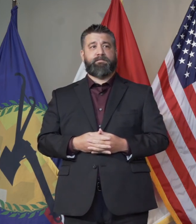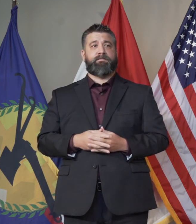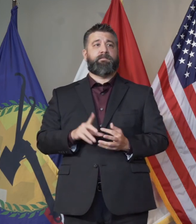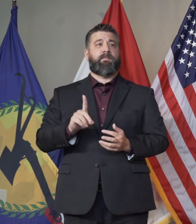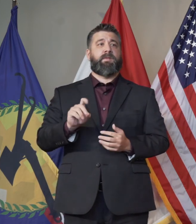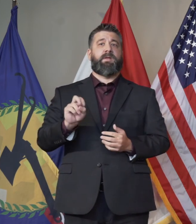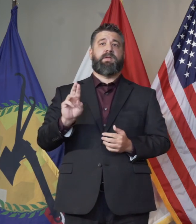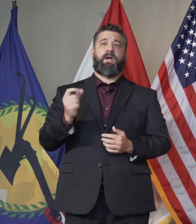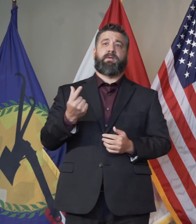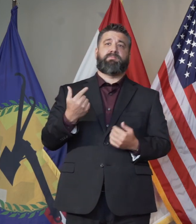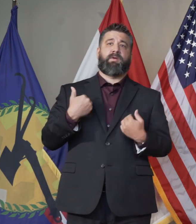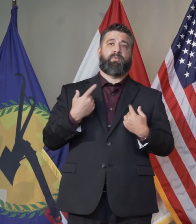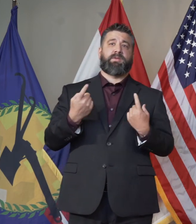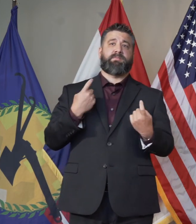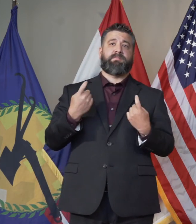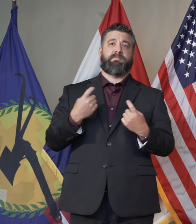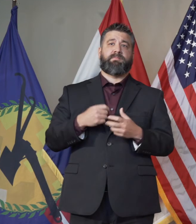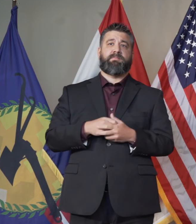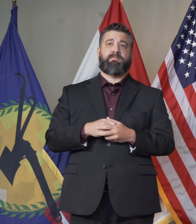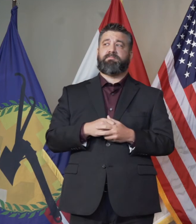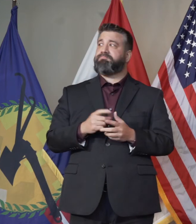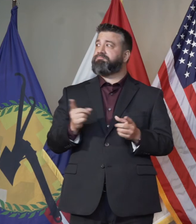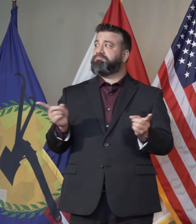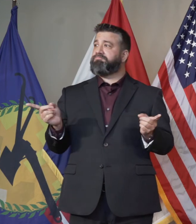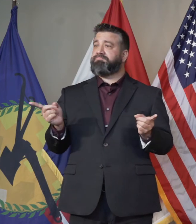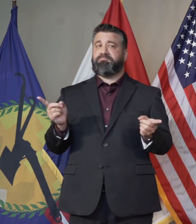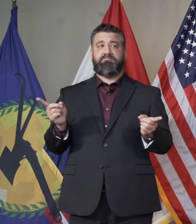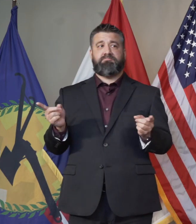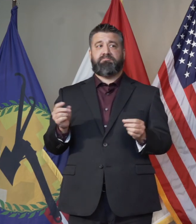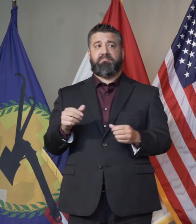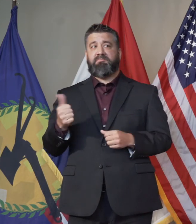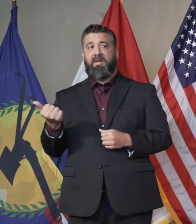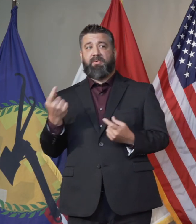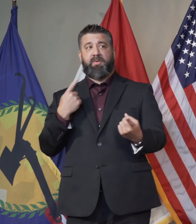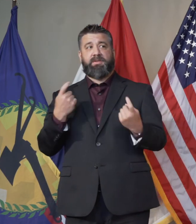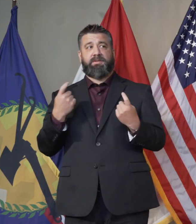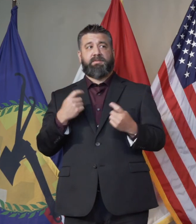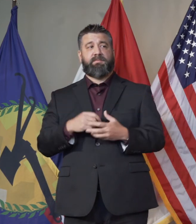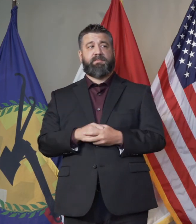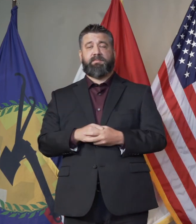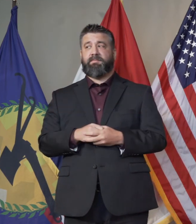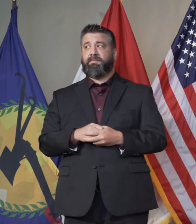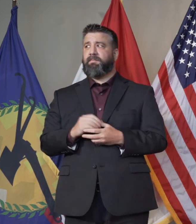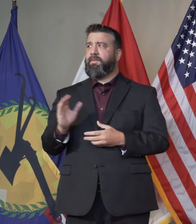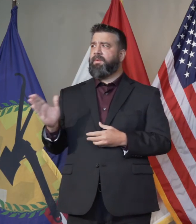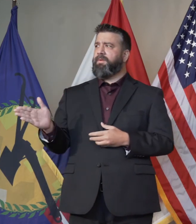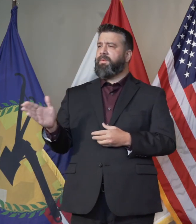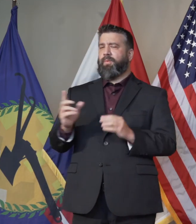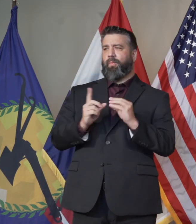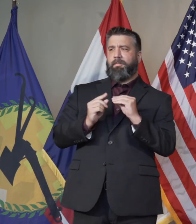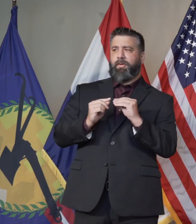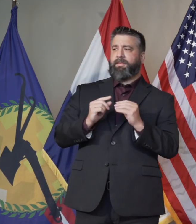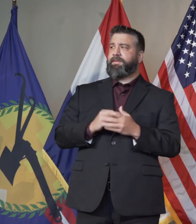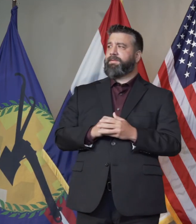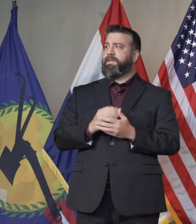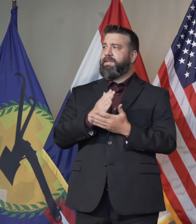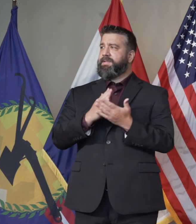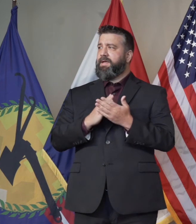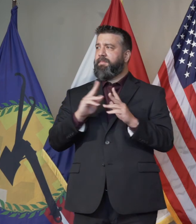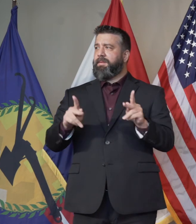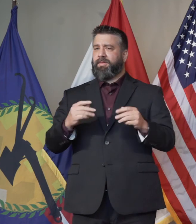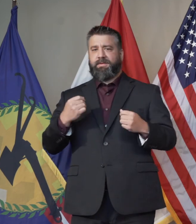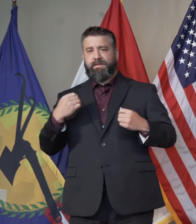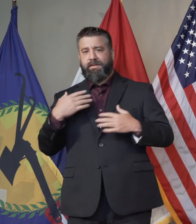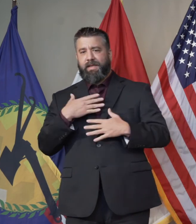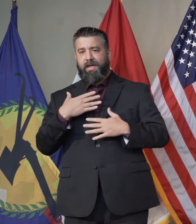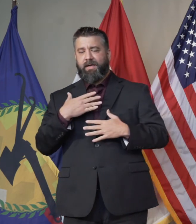Doug, do you have anything? Anybody else in the room? Any other questions? Some people, one more question for you. Some people have fear